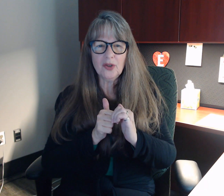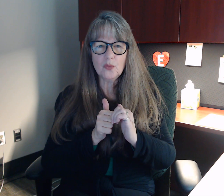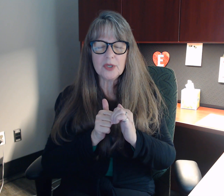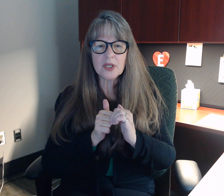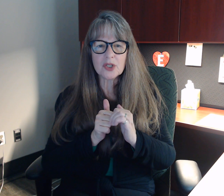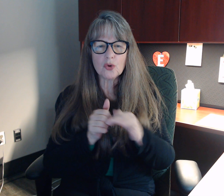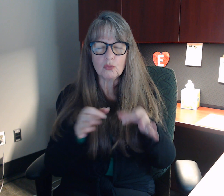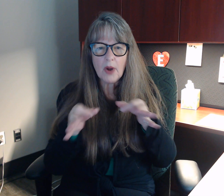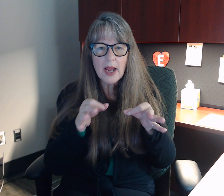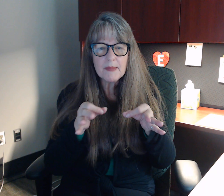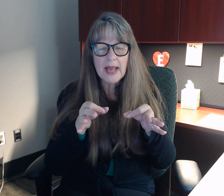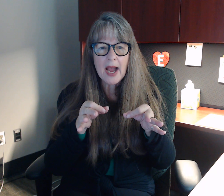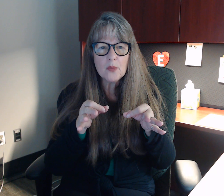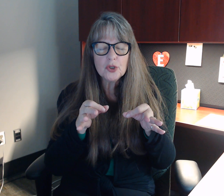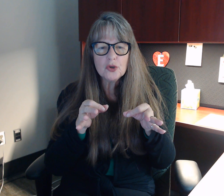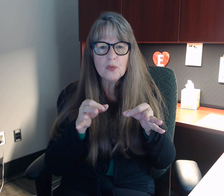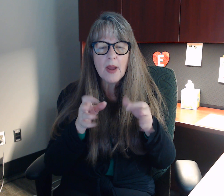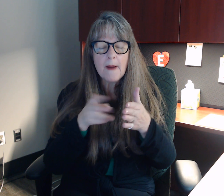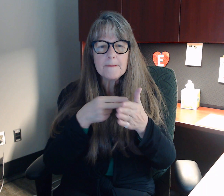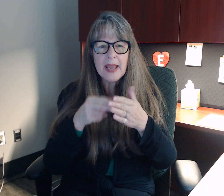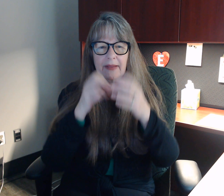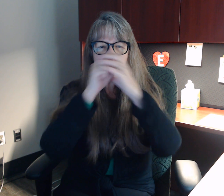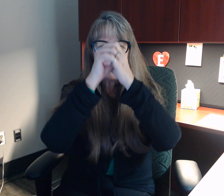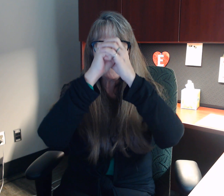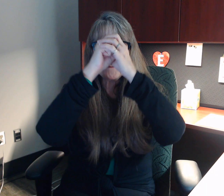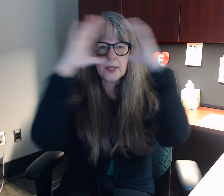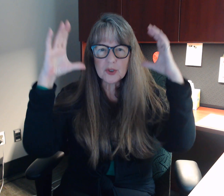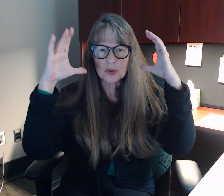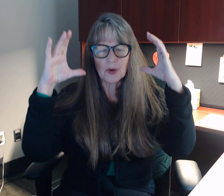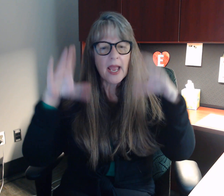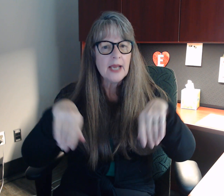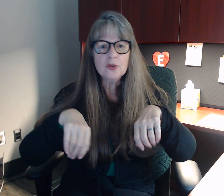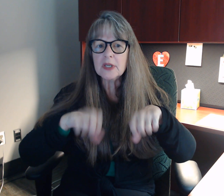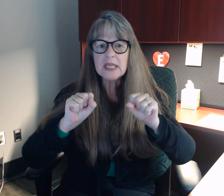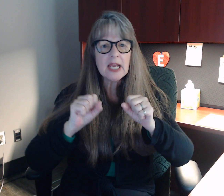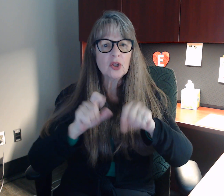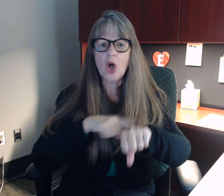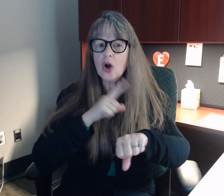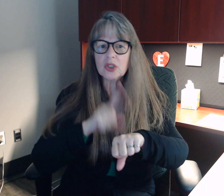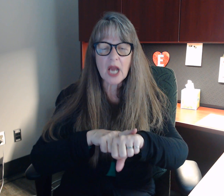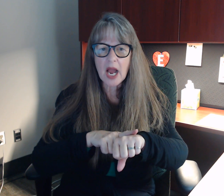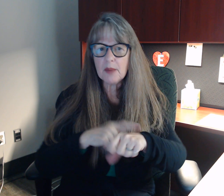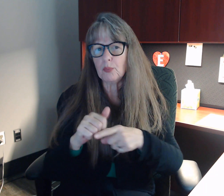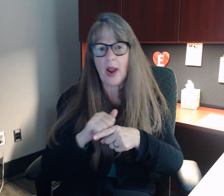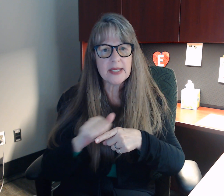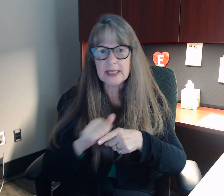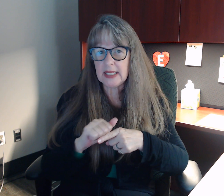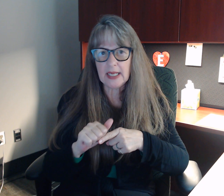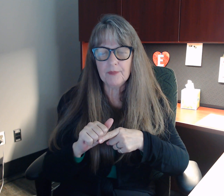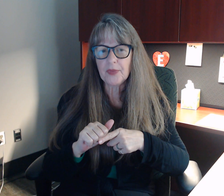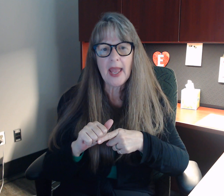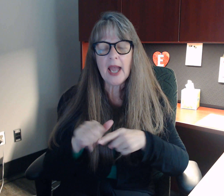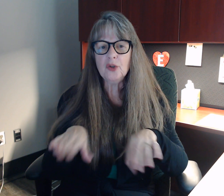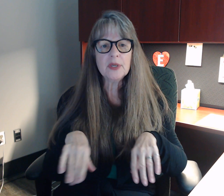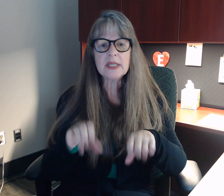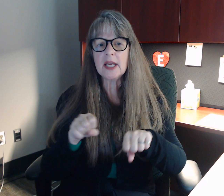would describe and how would you paint that picture. And you can take a long time practicing it, and you can take a